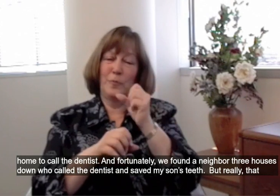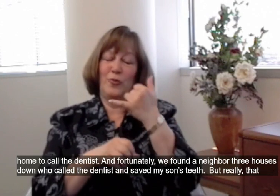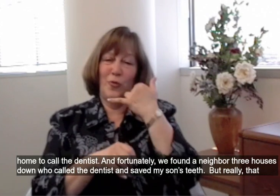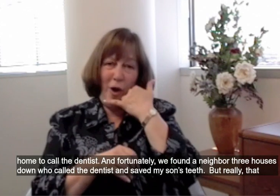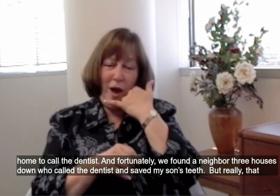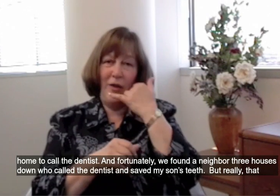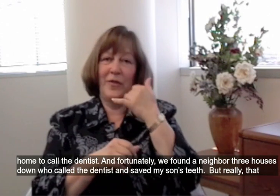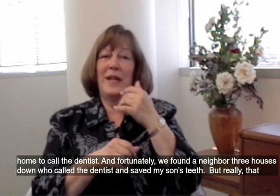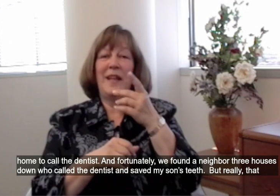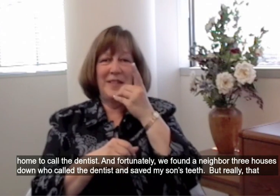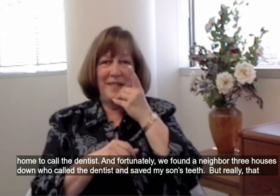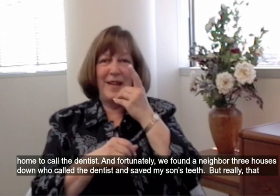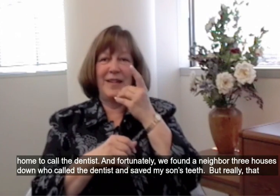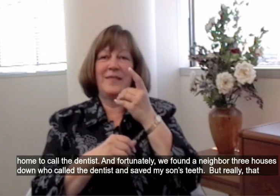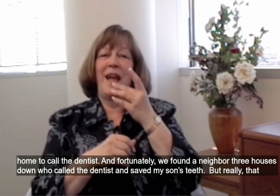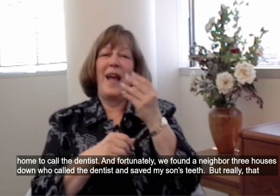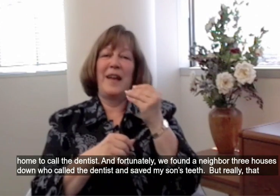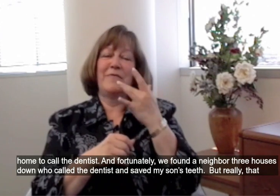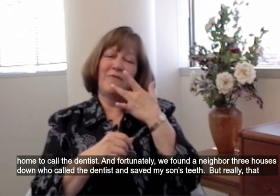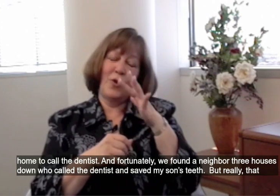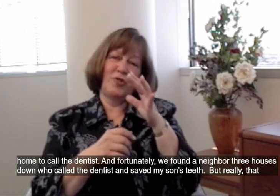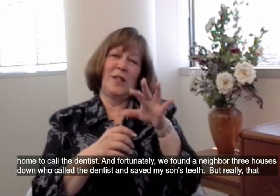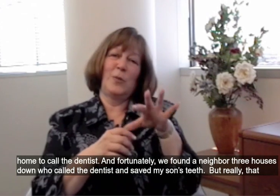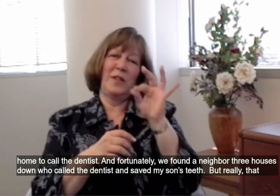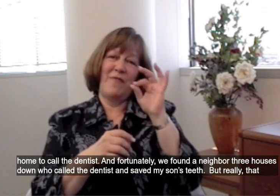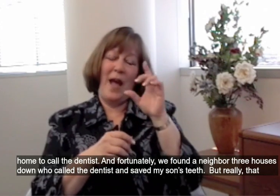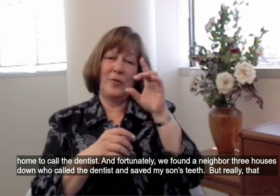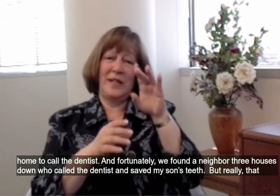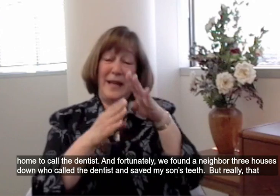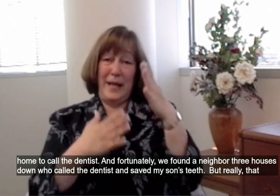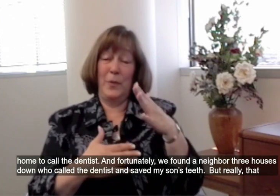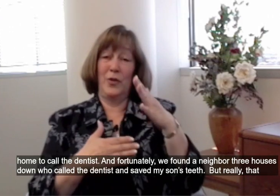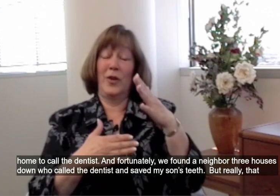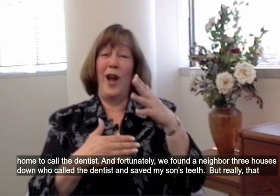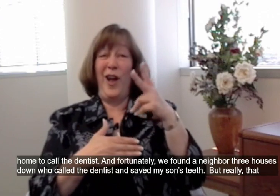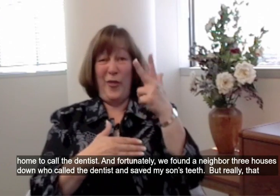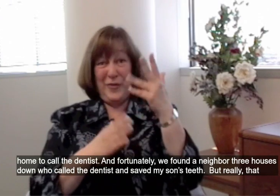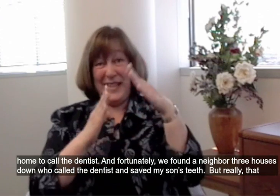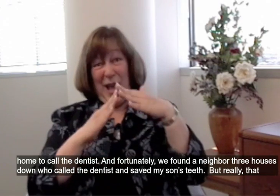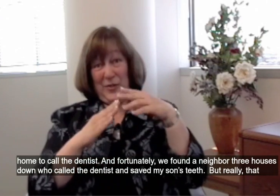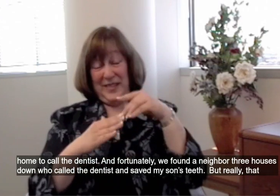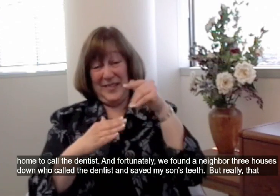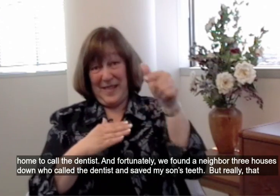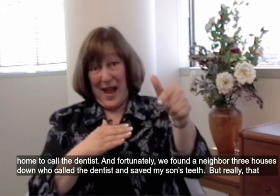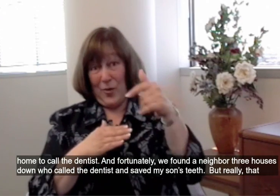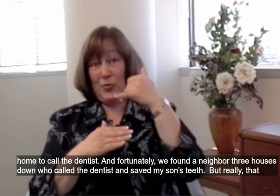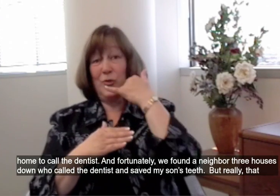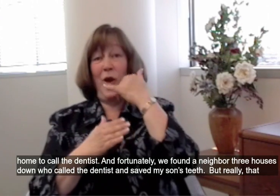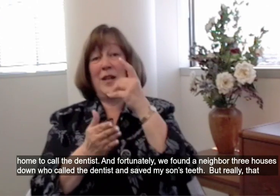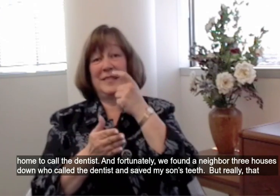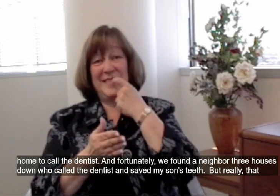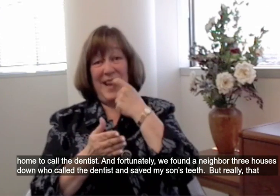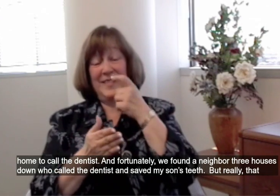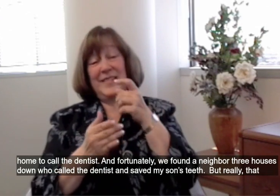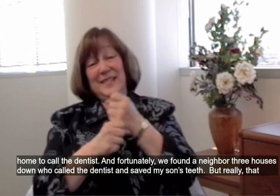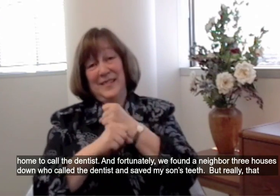to call the dentist. And fortunately, we found a neighbor 3 houses down who called the dentist and